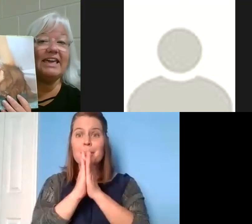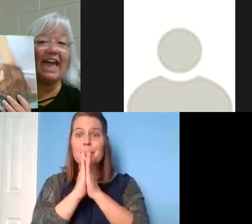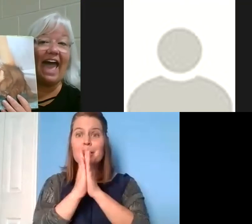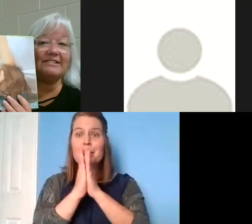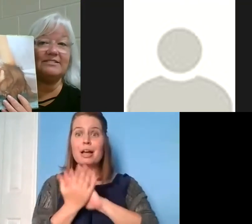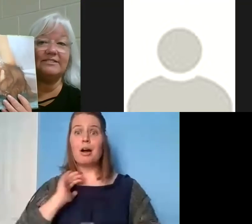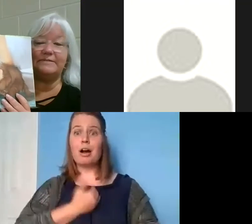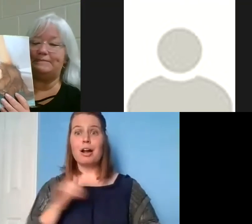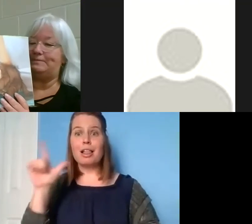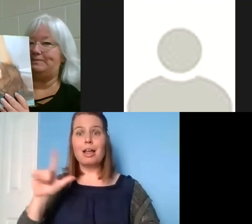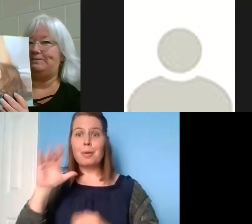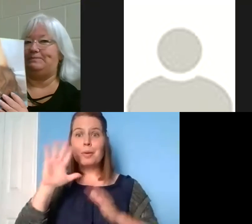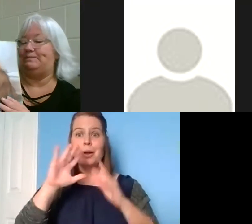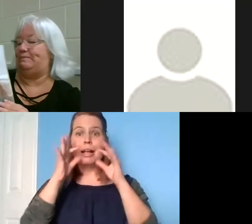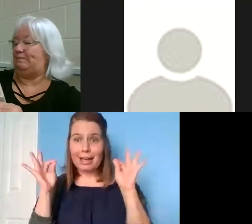library cat.